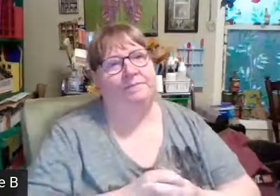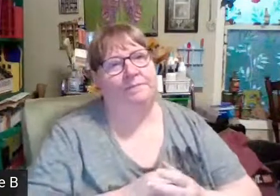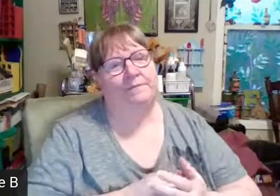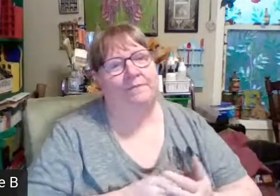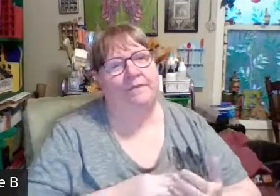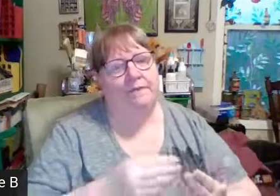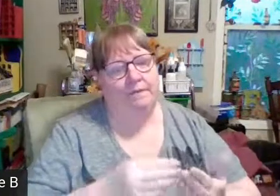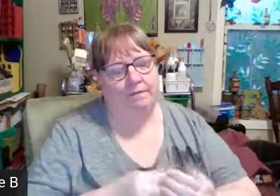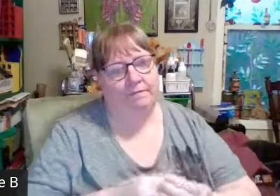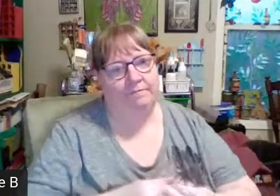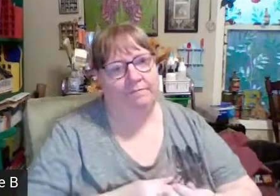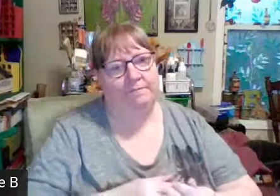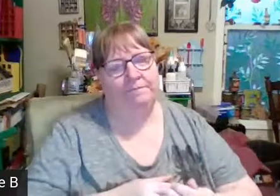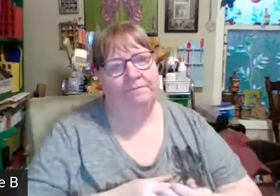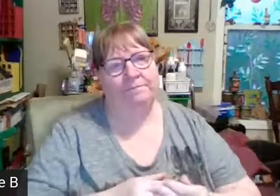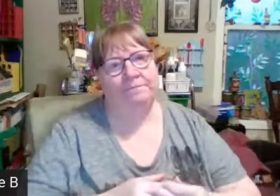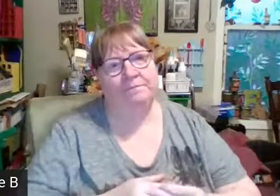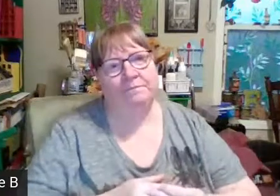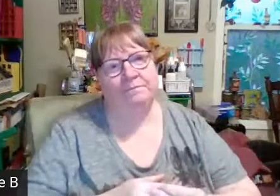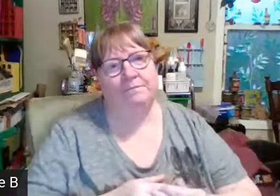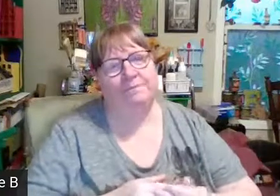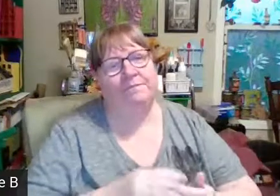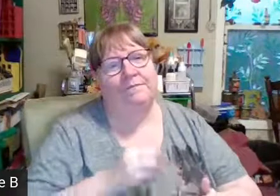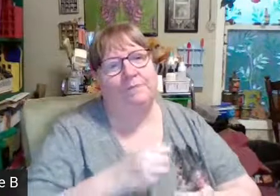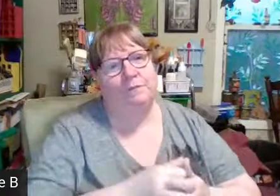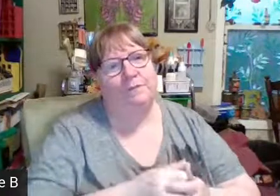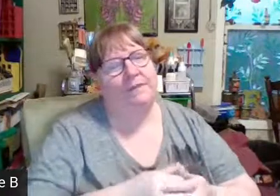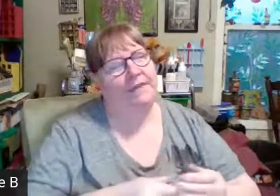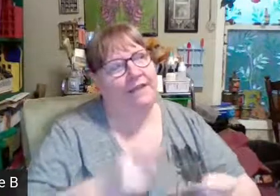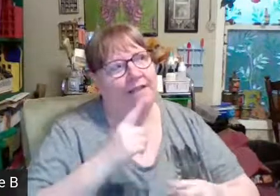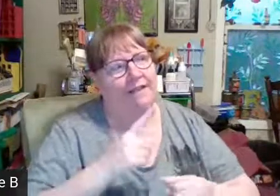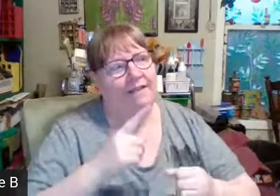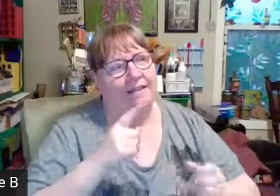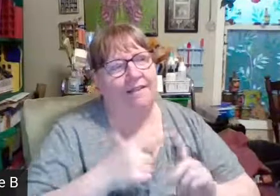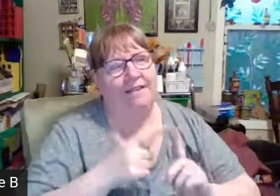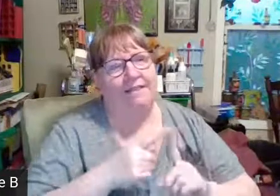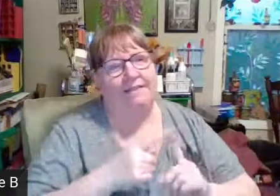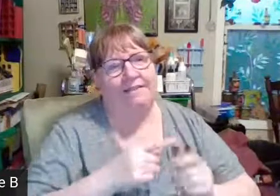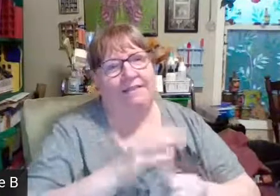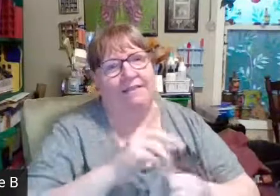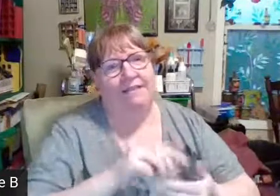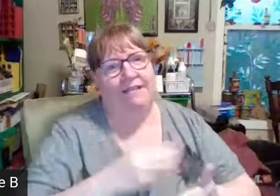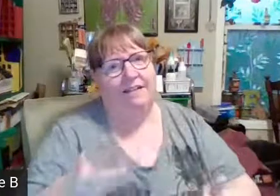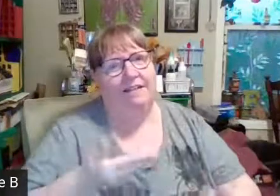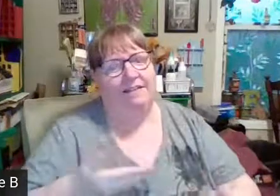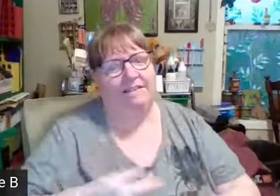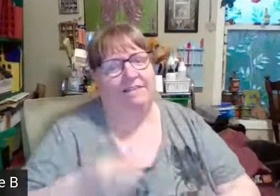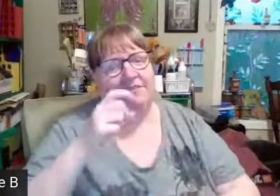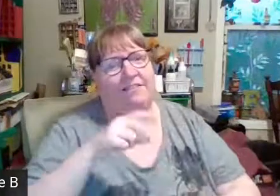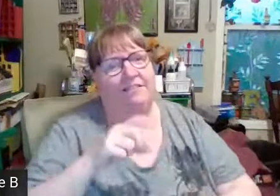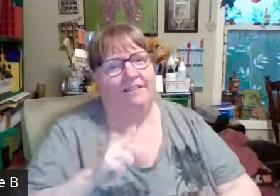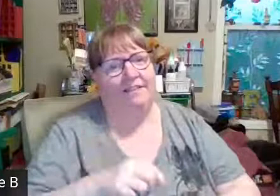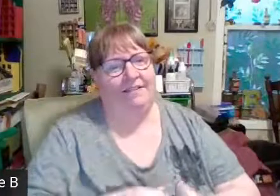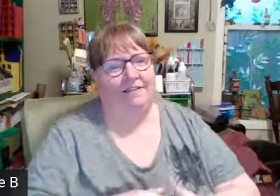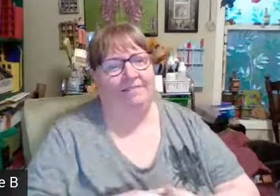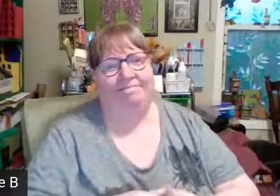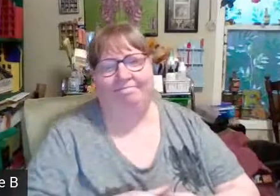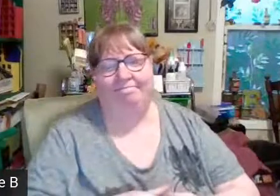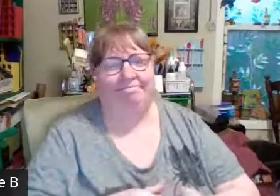like the basics are somewhat consumables that they're going to have a need for,